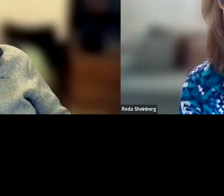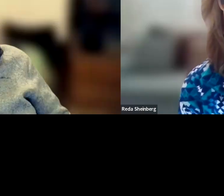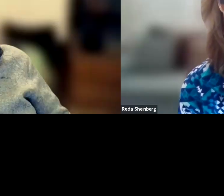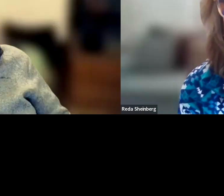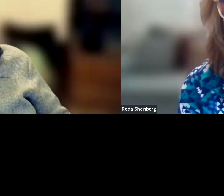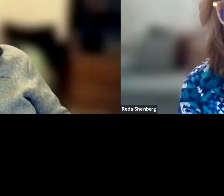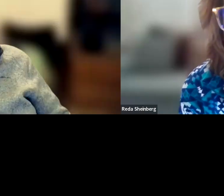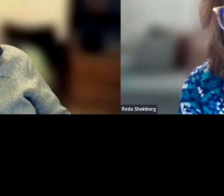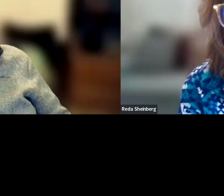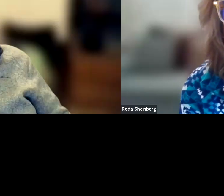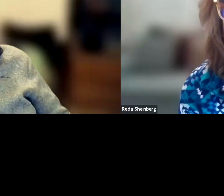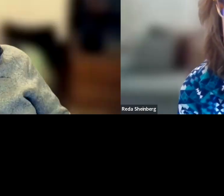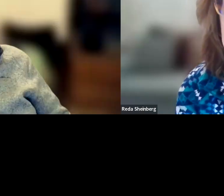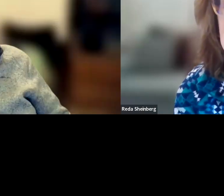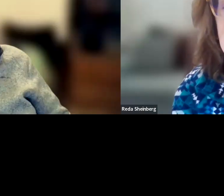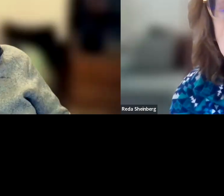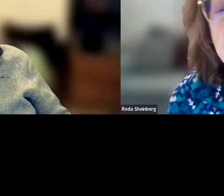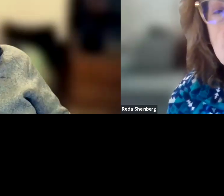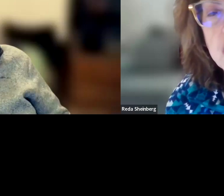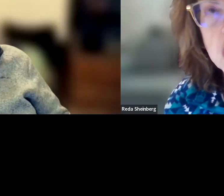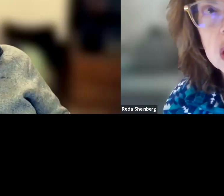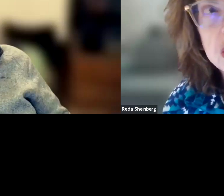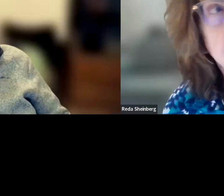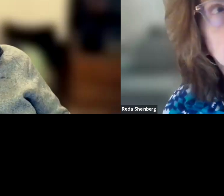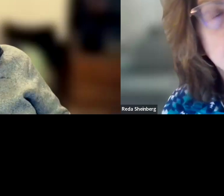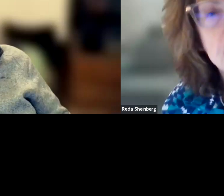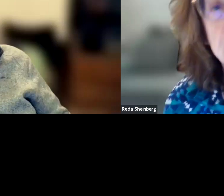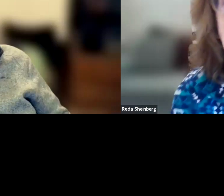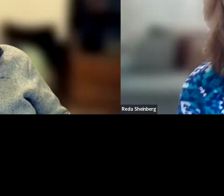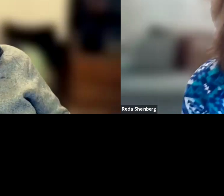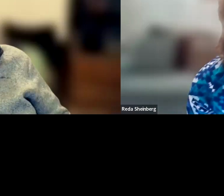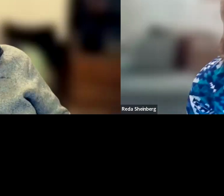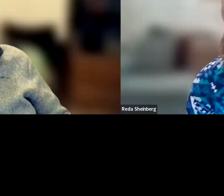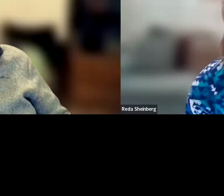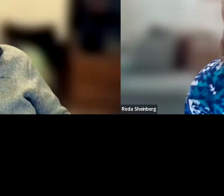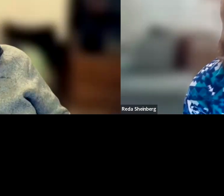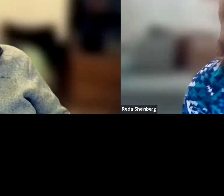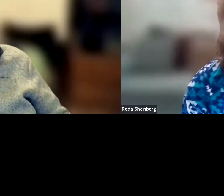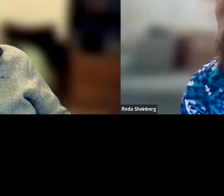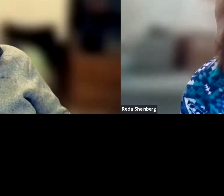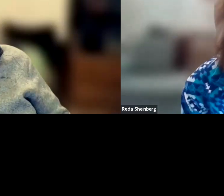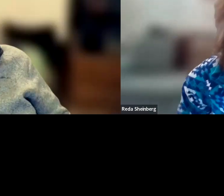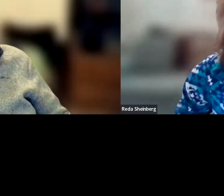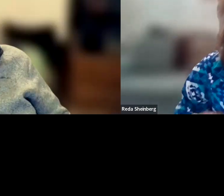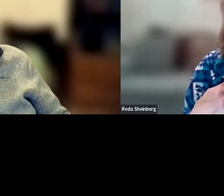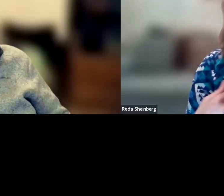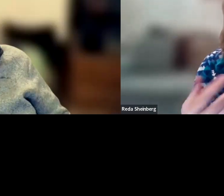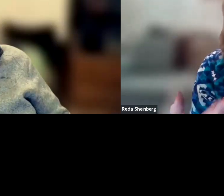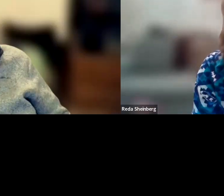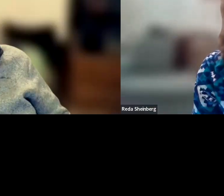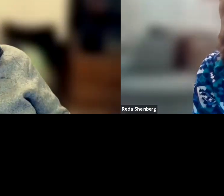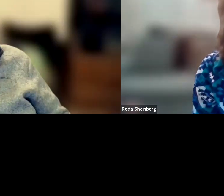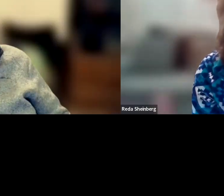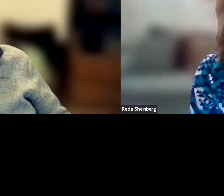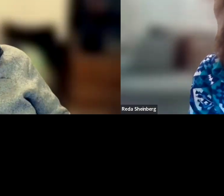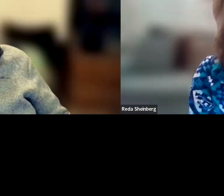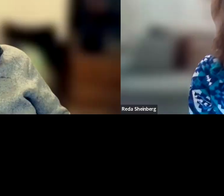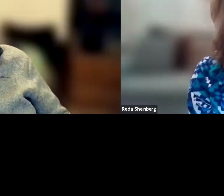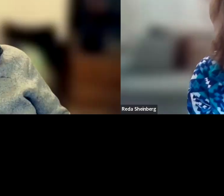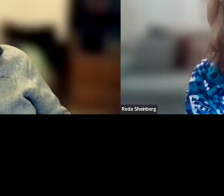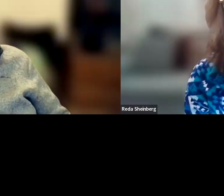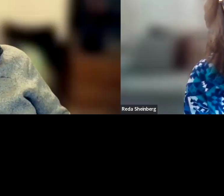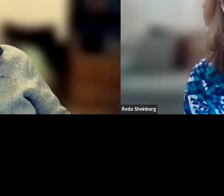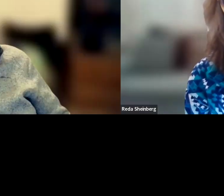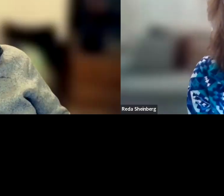works for Goodwill for 4 days for 24 hours a week, and that turns over